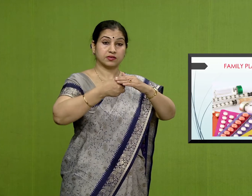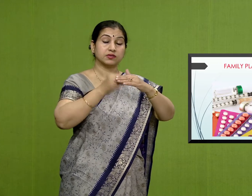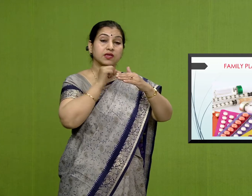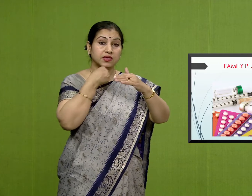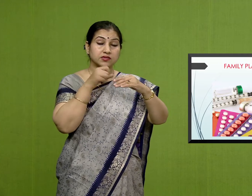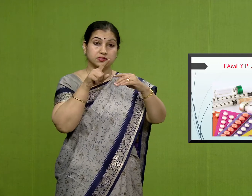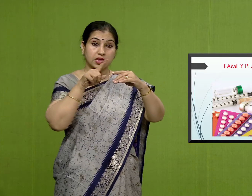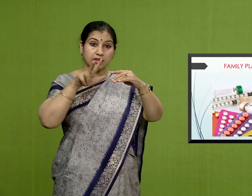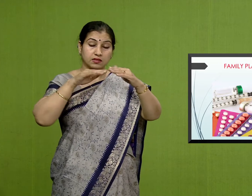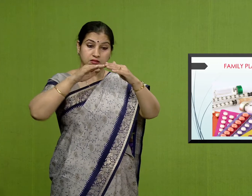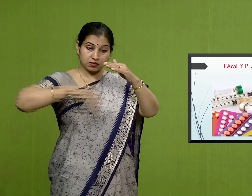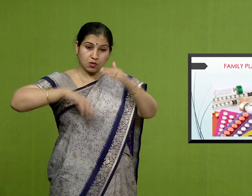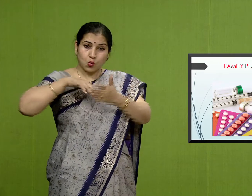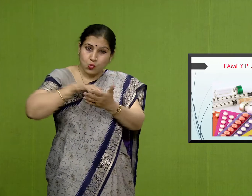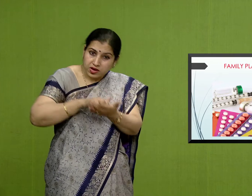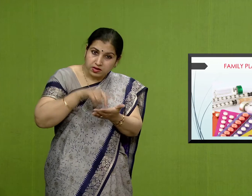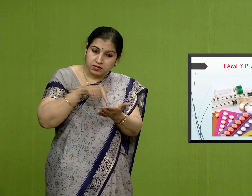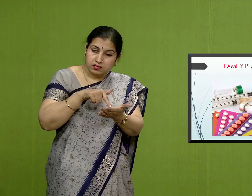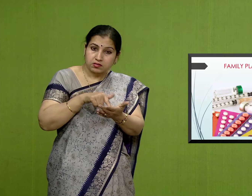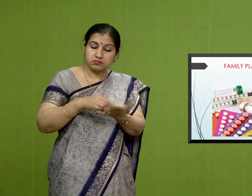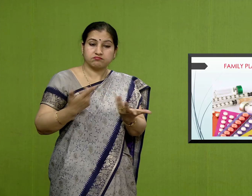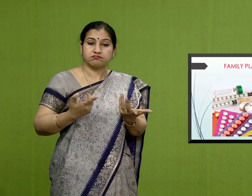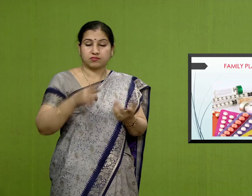to give birth, is not advisable.